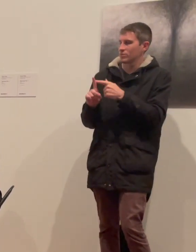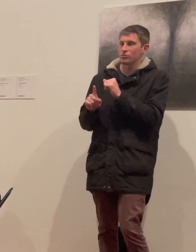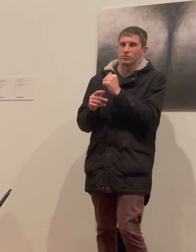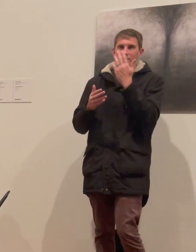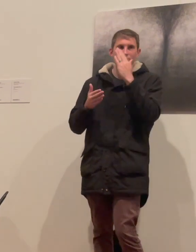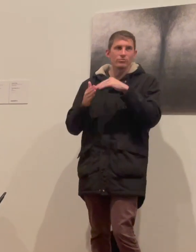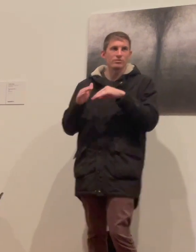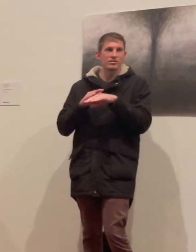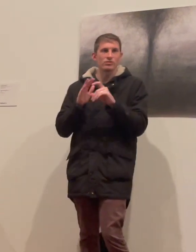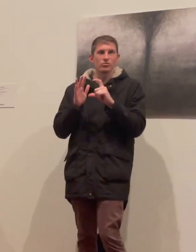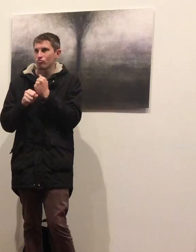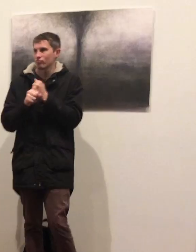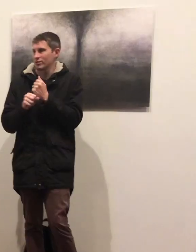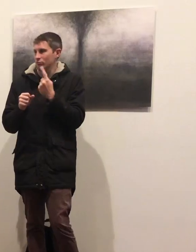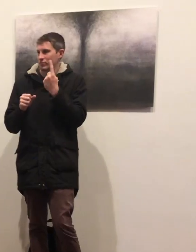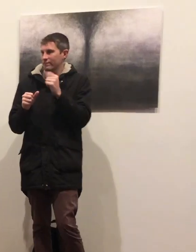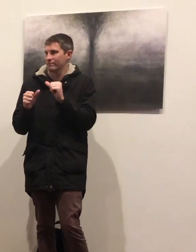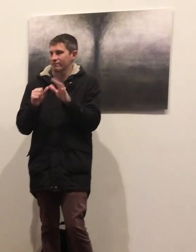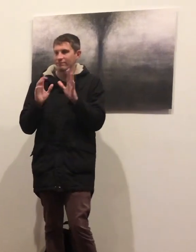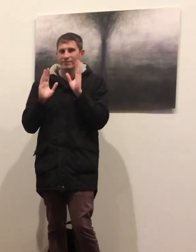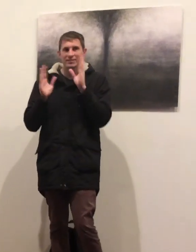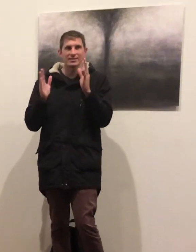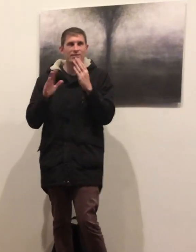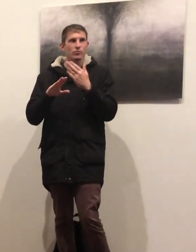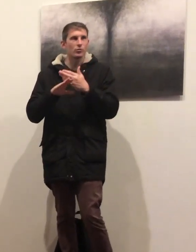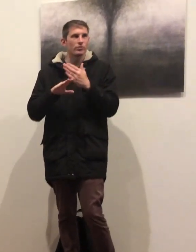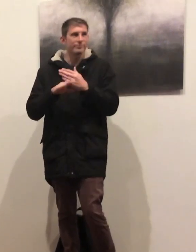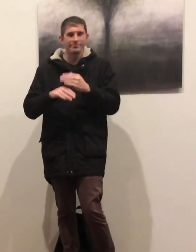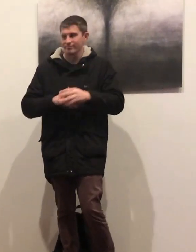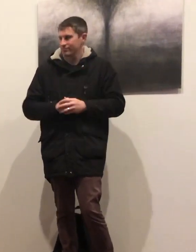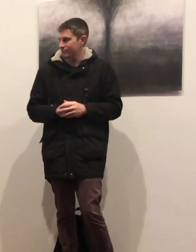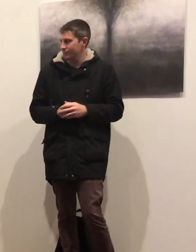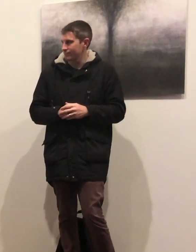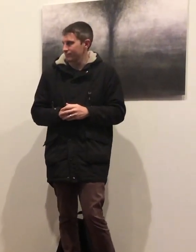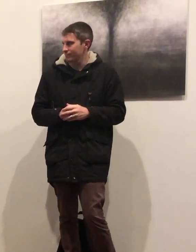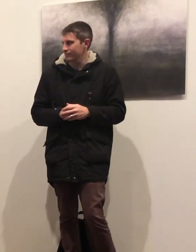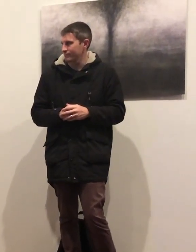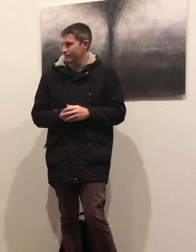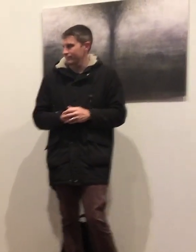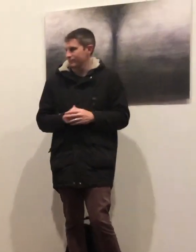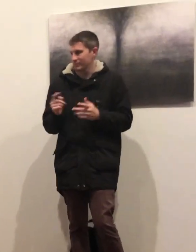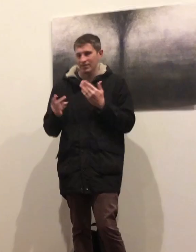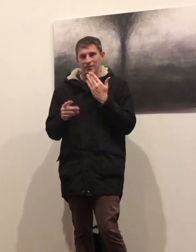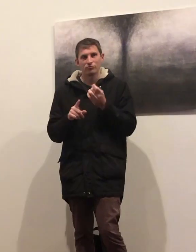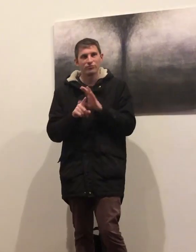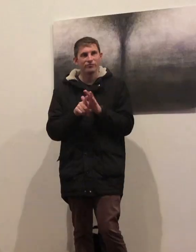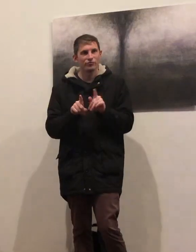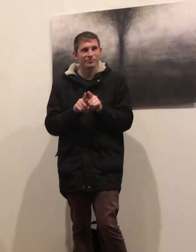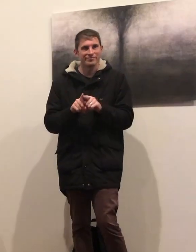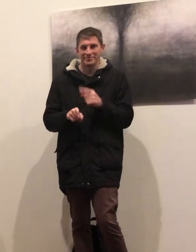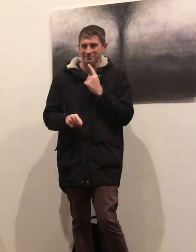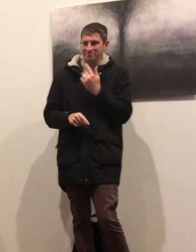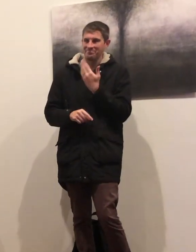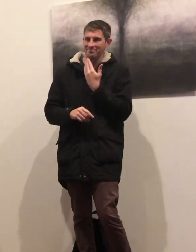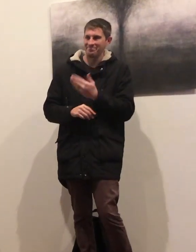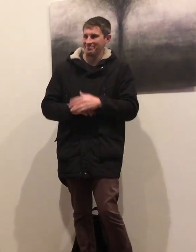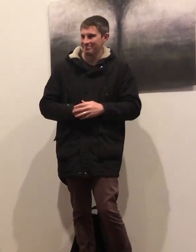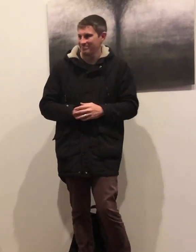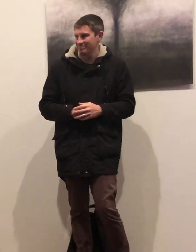have in ceramics that you could create such ambitious work in that time. Thanks yourself. Yeah, my pleasure.